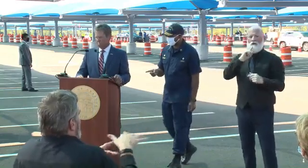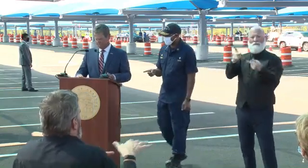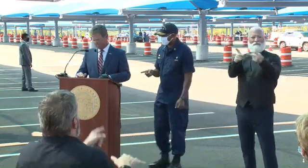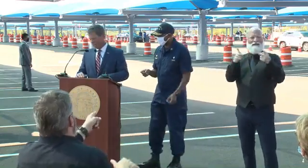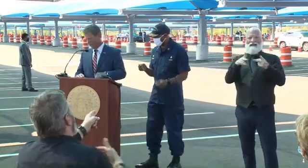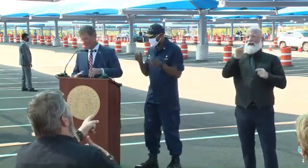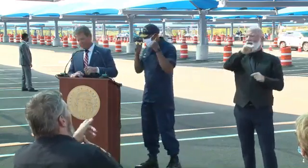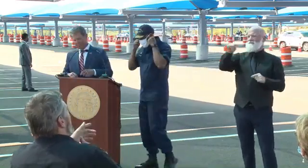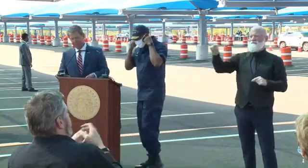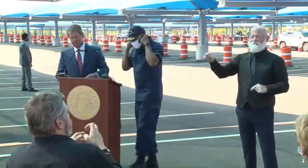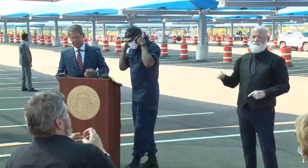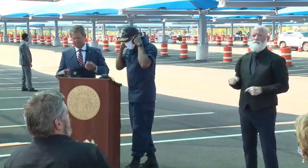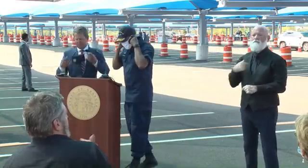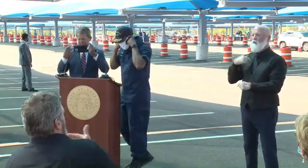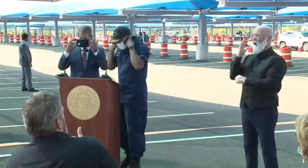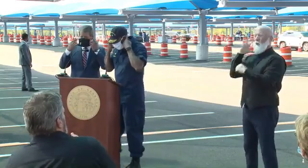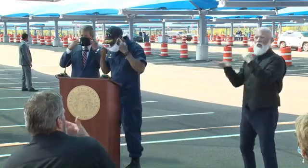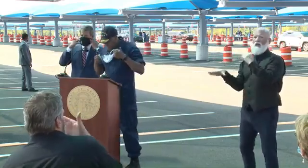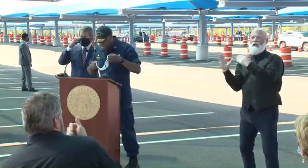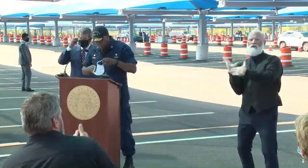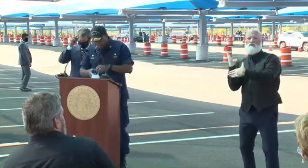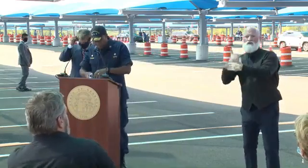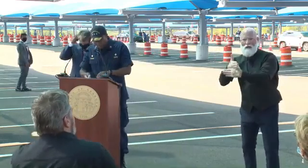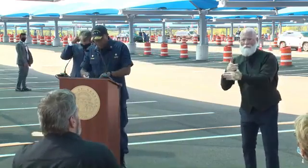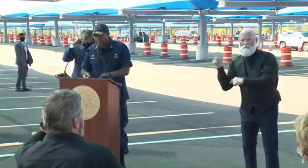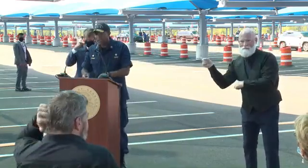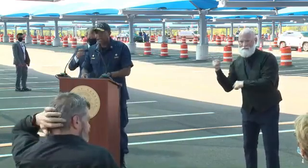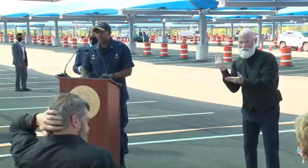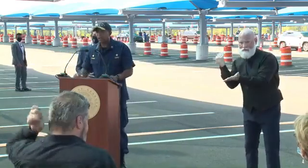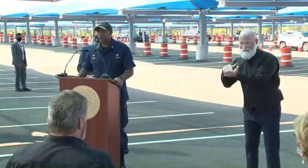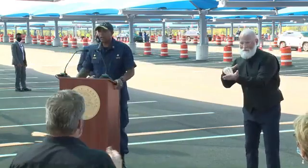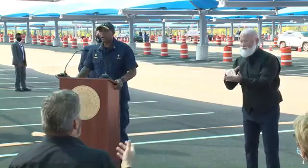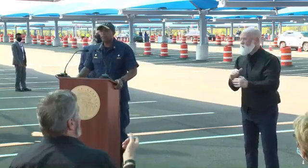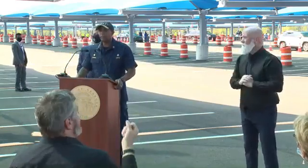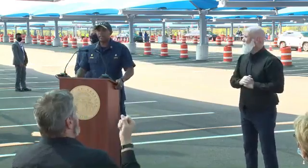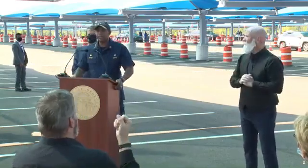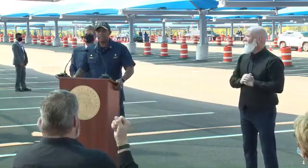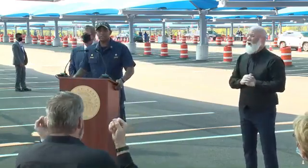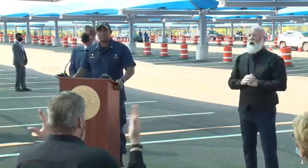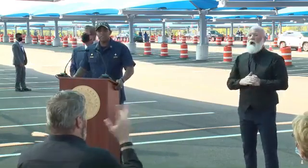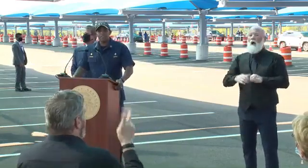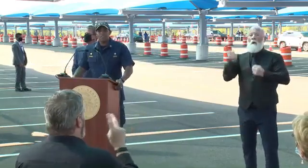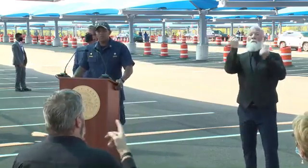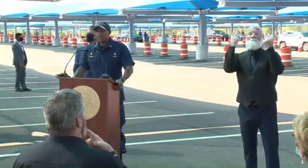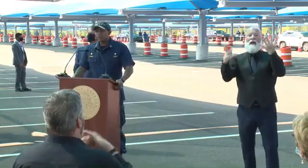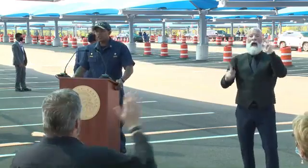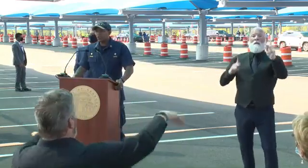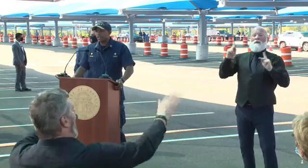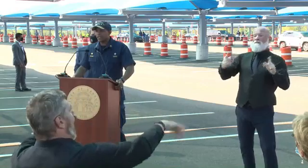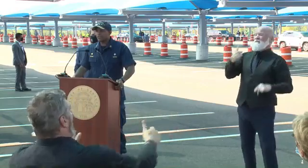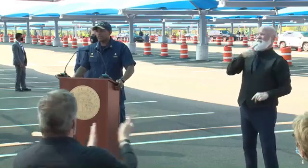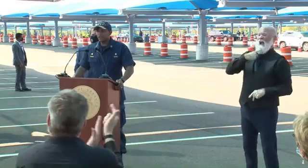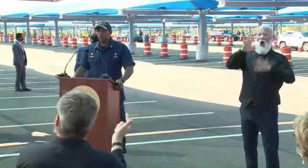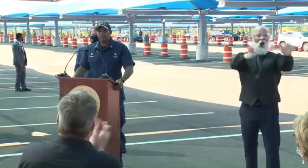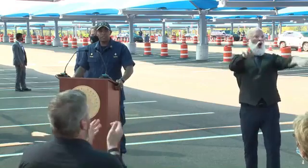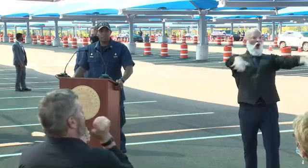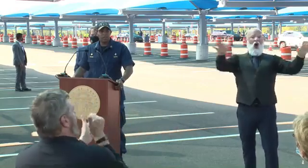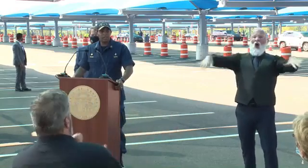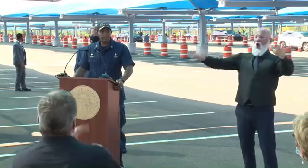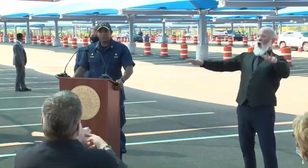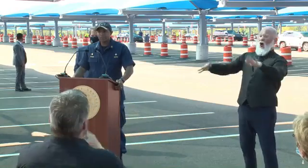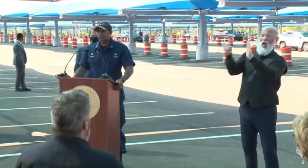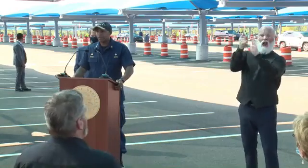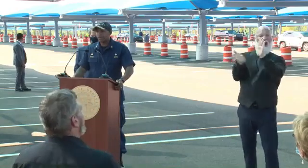jump in really quickly if you don't mind, Governor. There's a lot of talk about mandates. When you want to get someone to